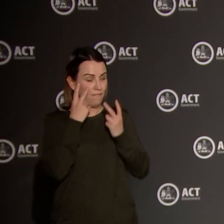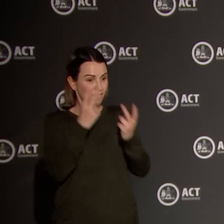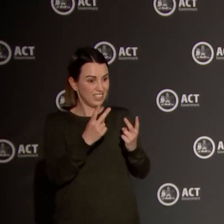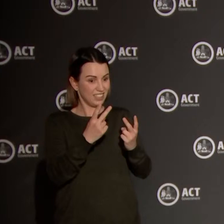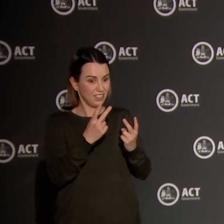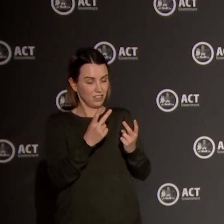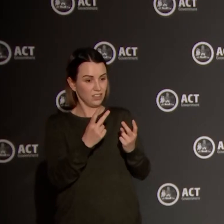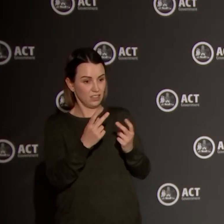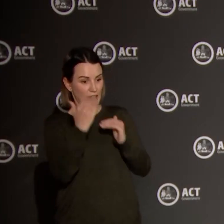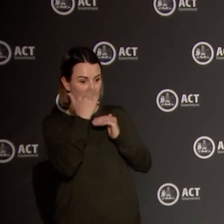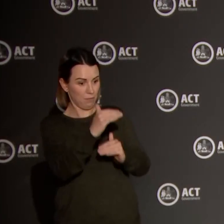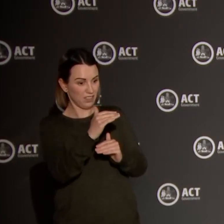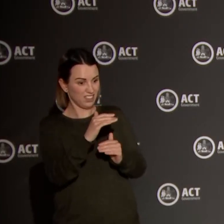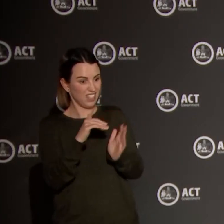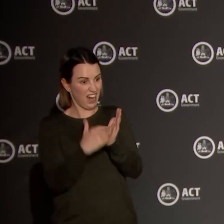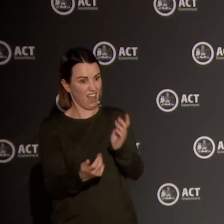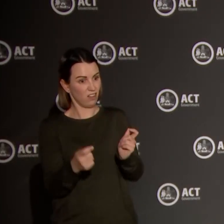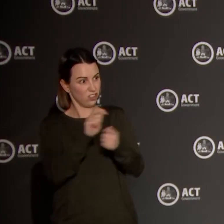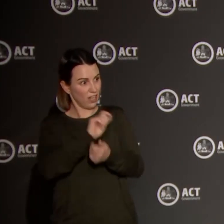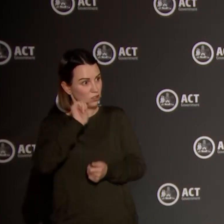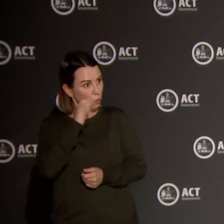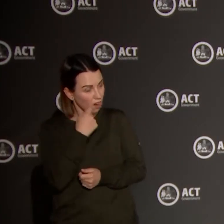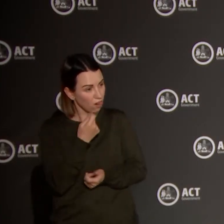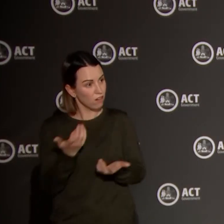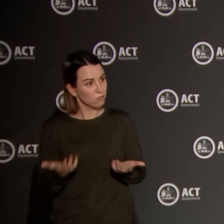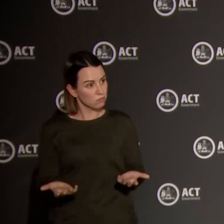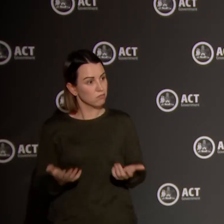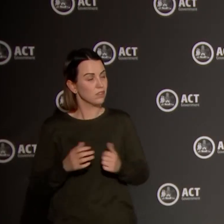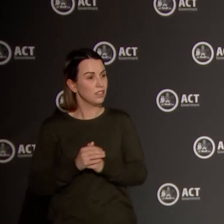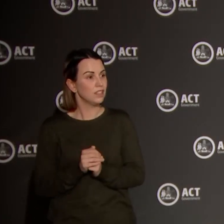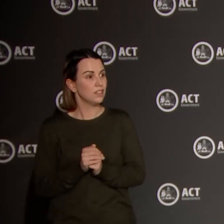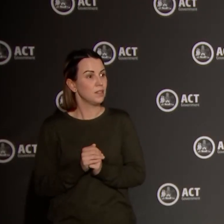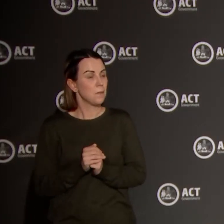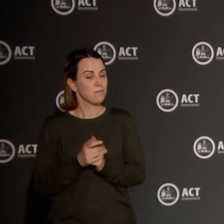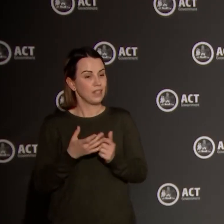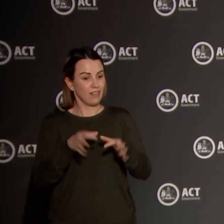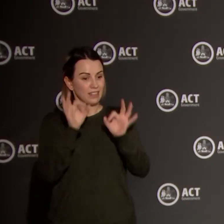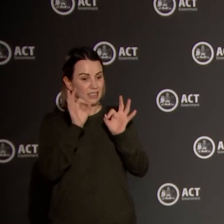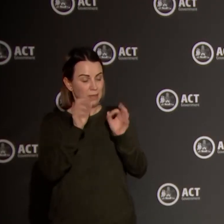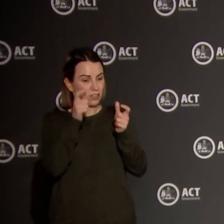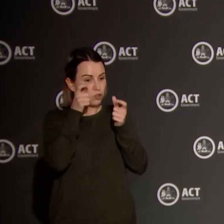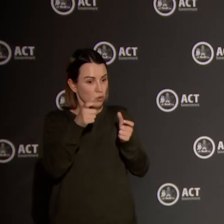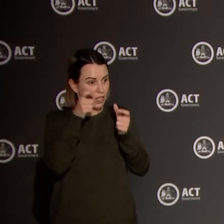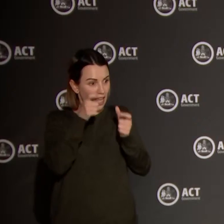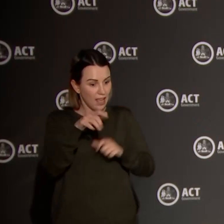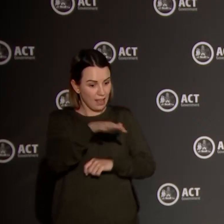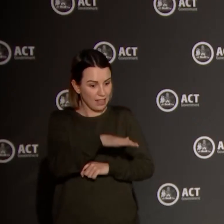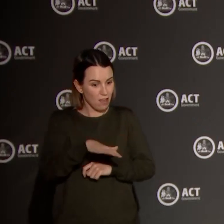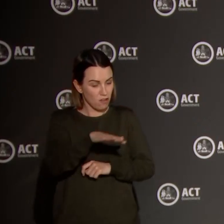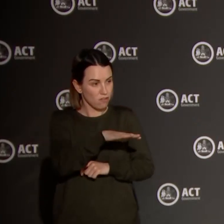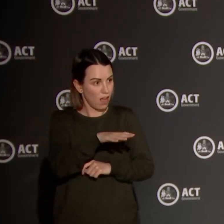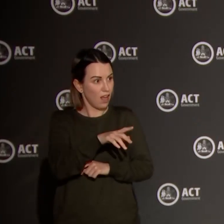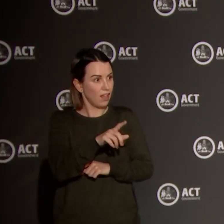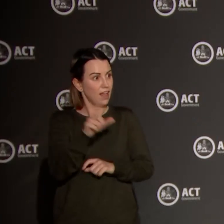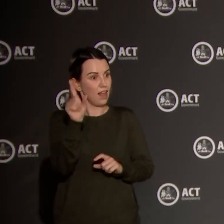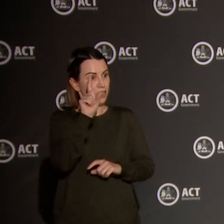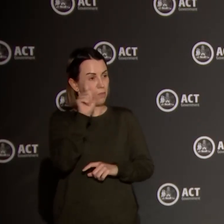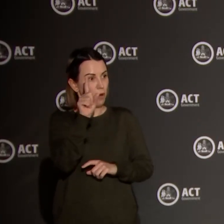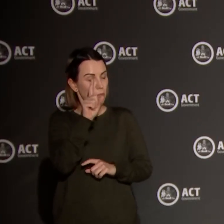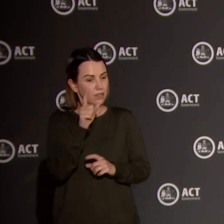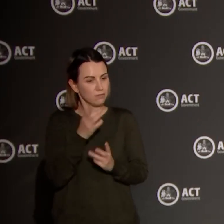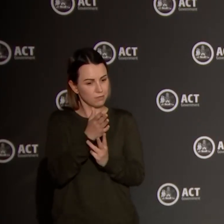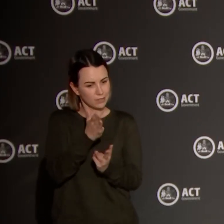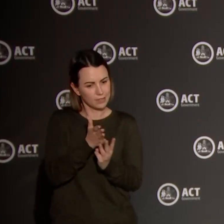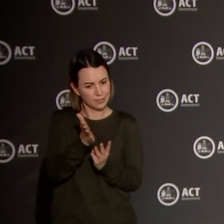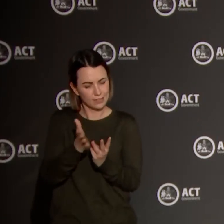given we've had this situation? Yeah, so the way the special care nursery is set up at the moment, it's in a couple of parts,